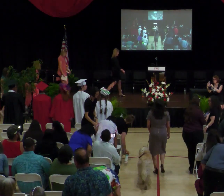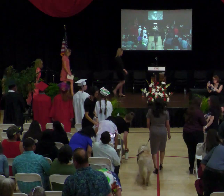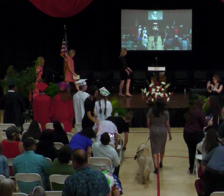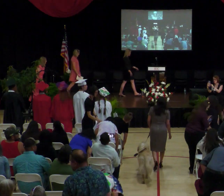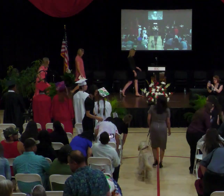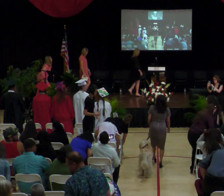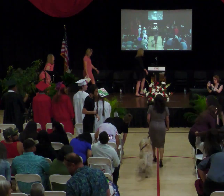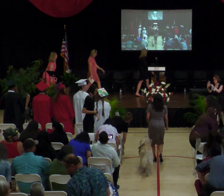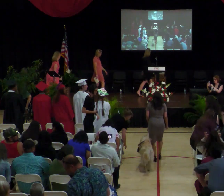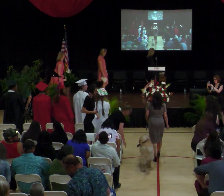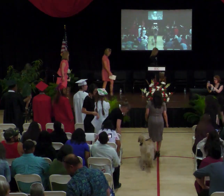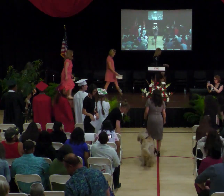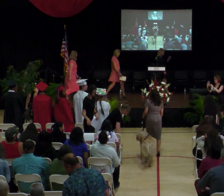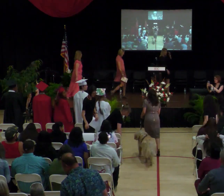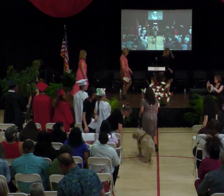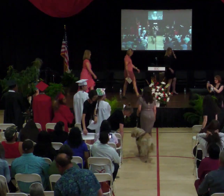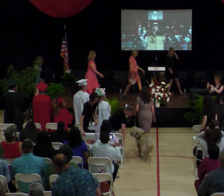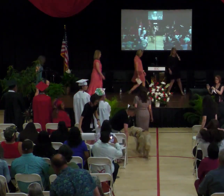Lacey Kern for a